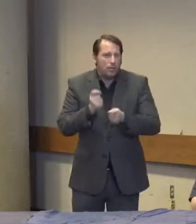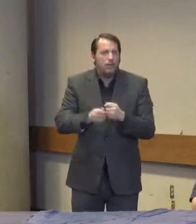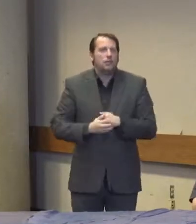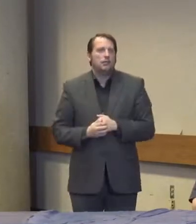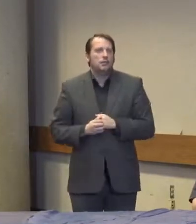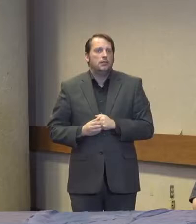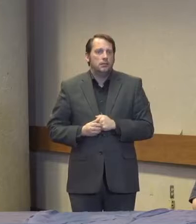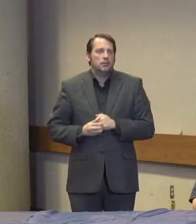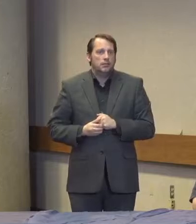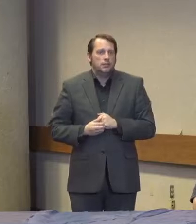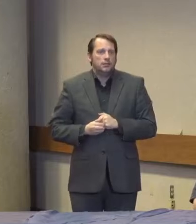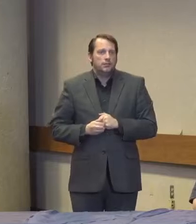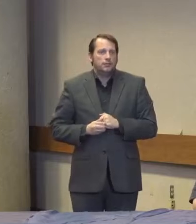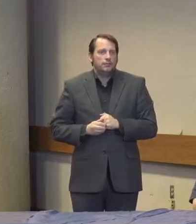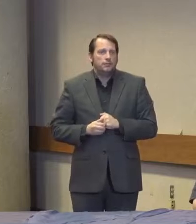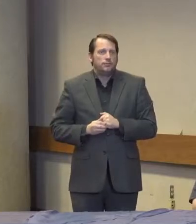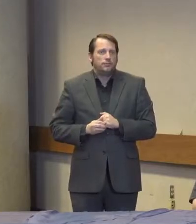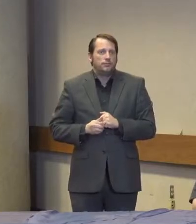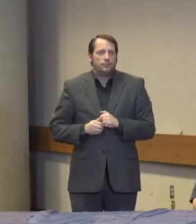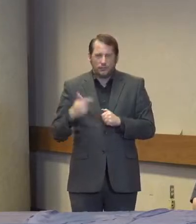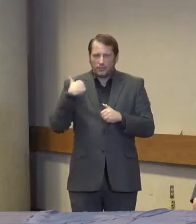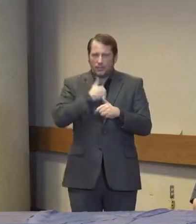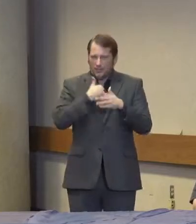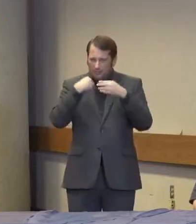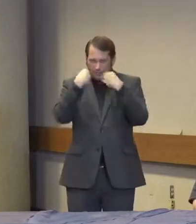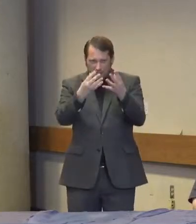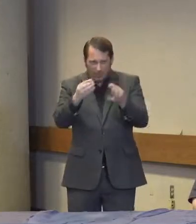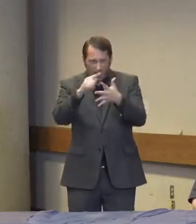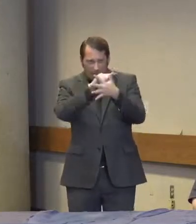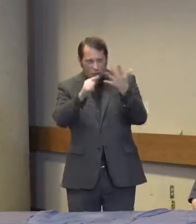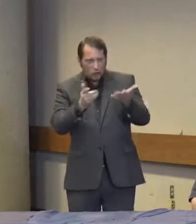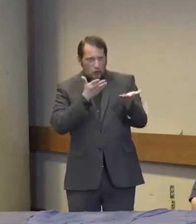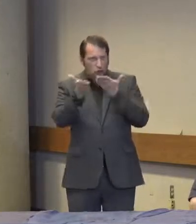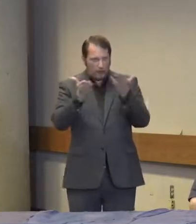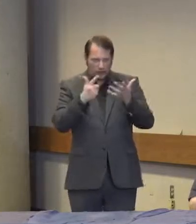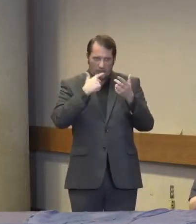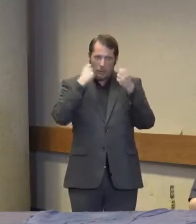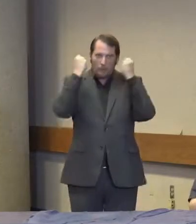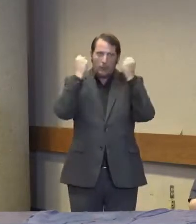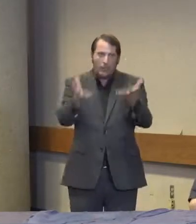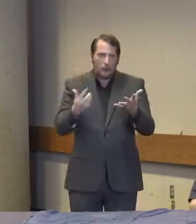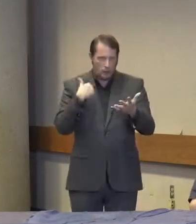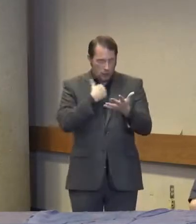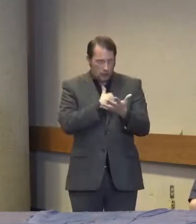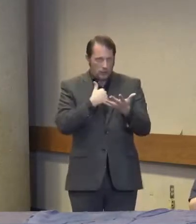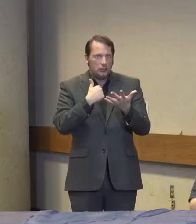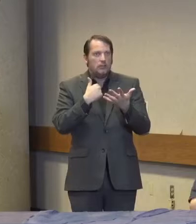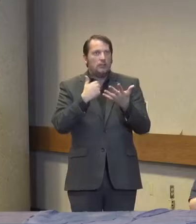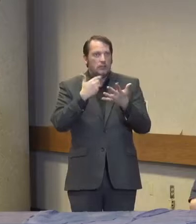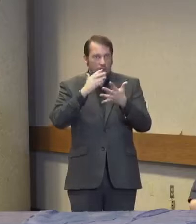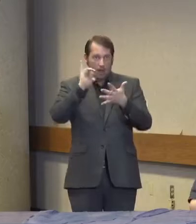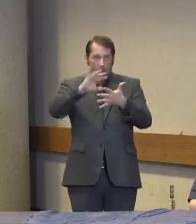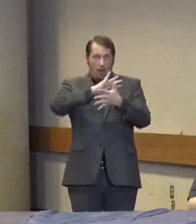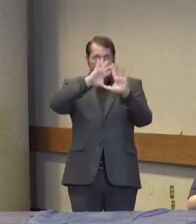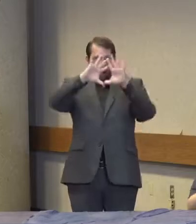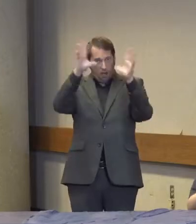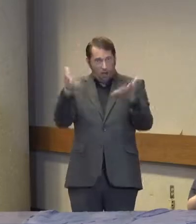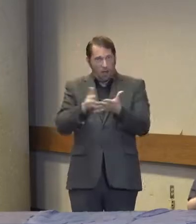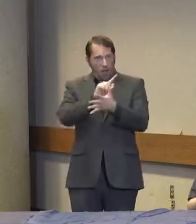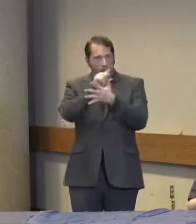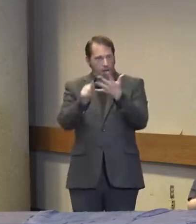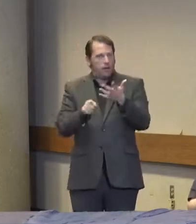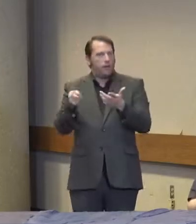the service delivery mechanisms that exist within Montgomery County largely. And so all of those can be accessed through our COVID website